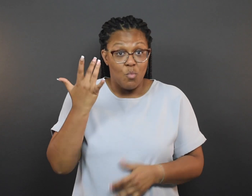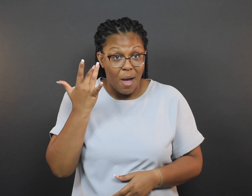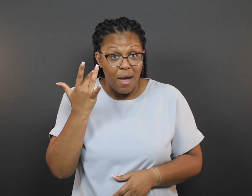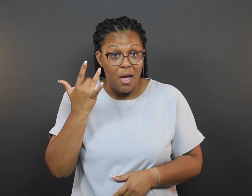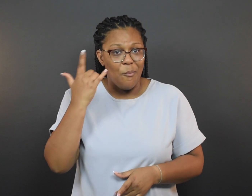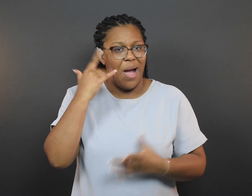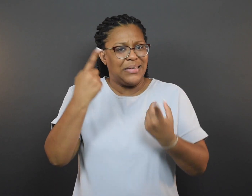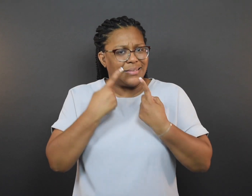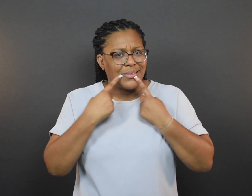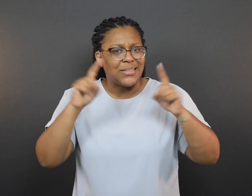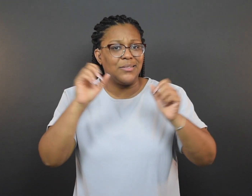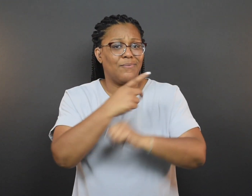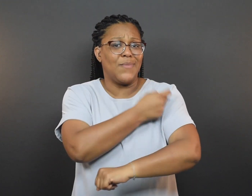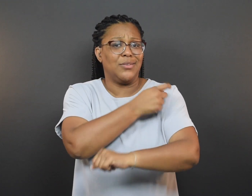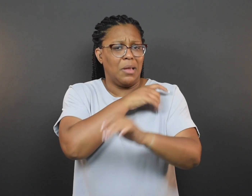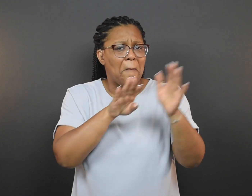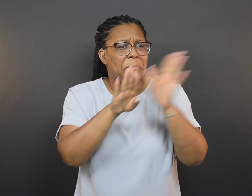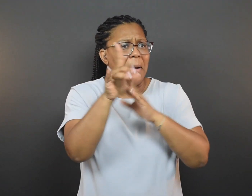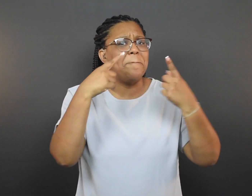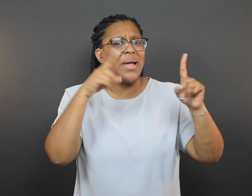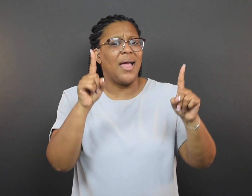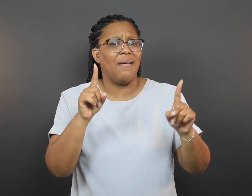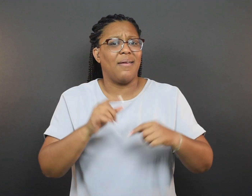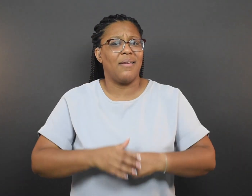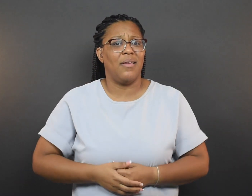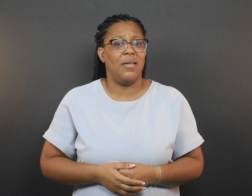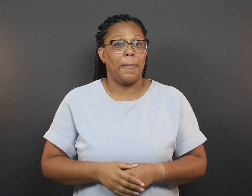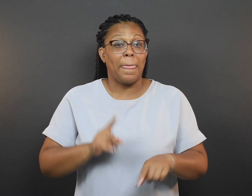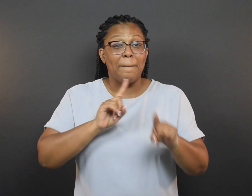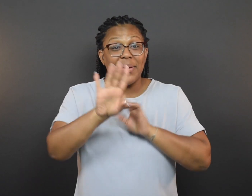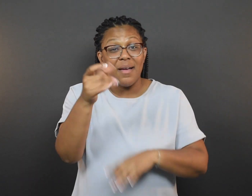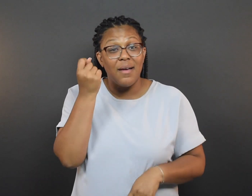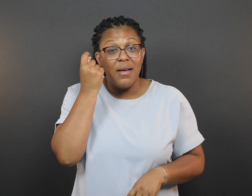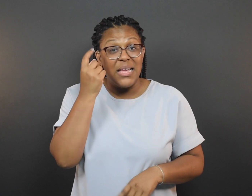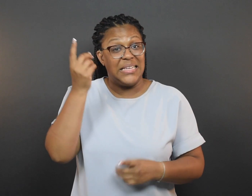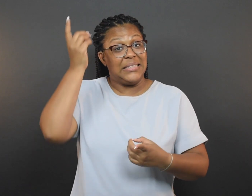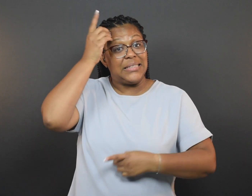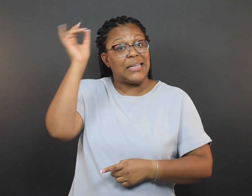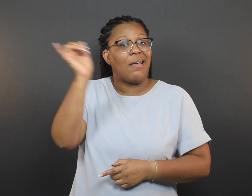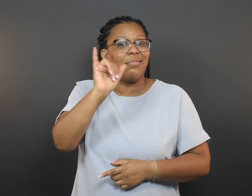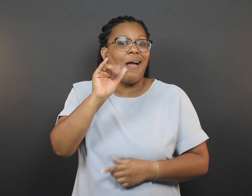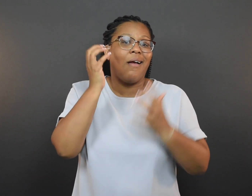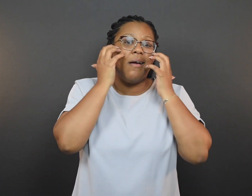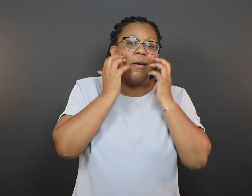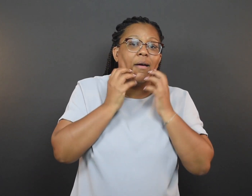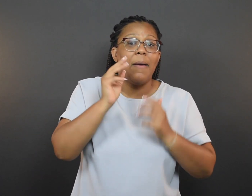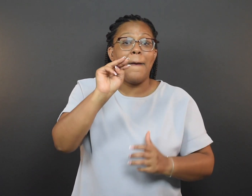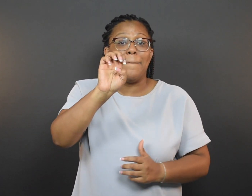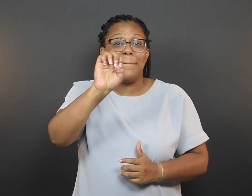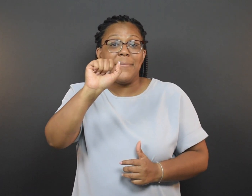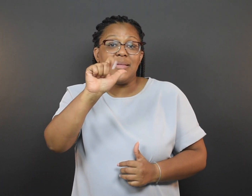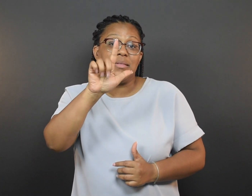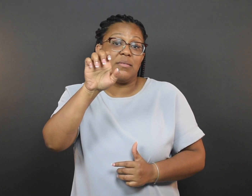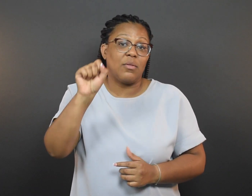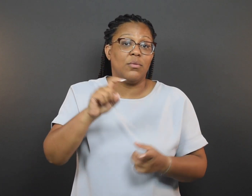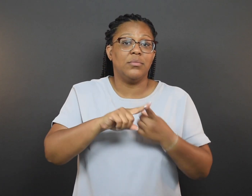of the success of vaccinations. But diseases like measles, whooping